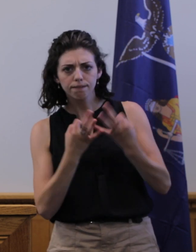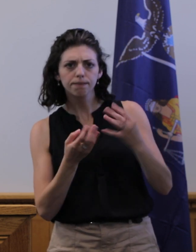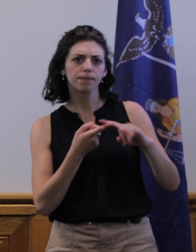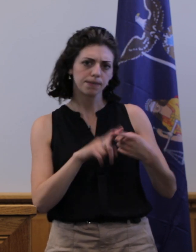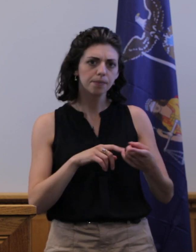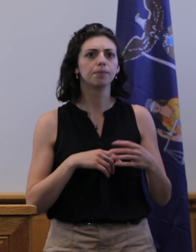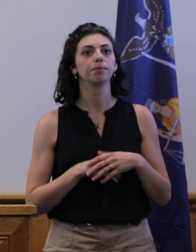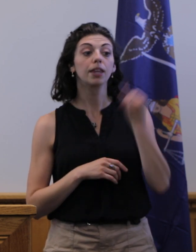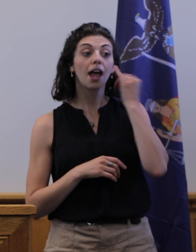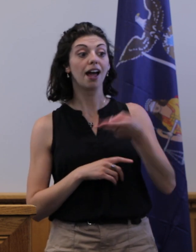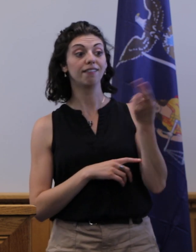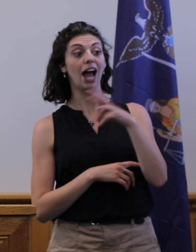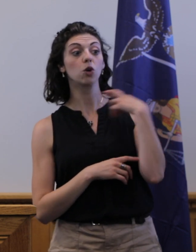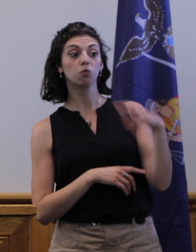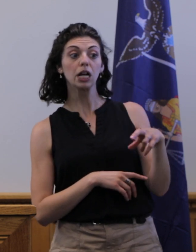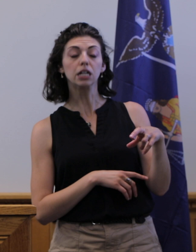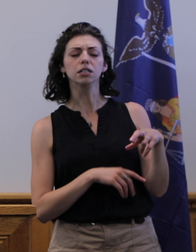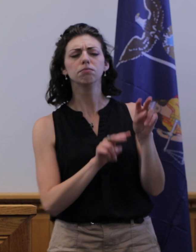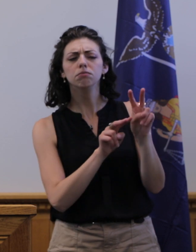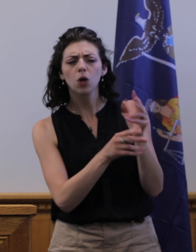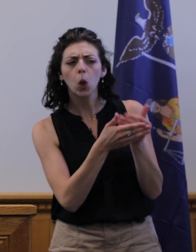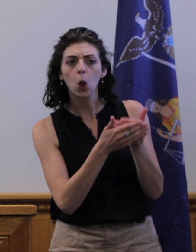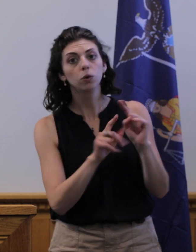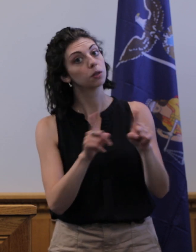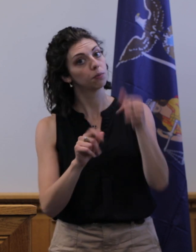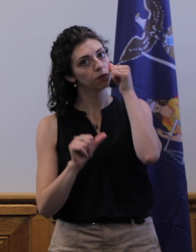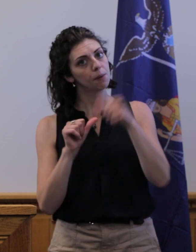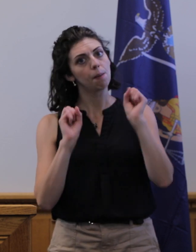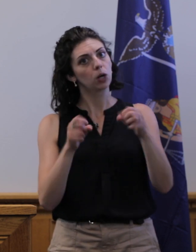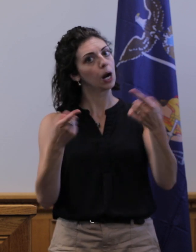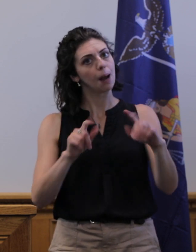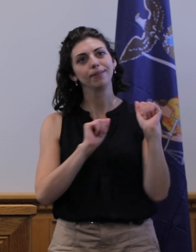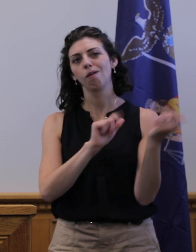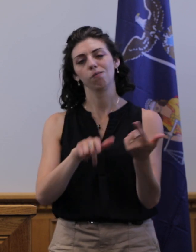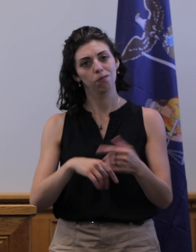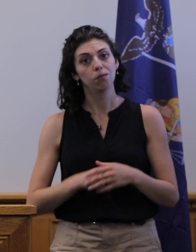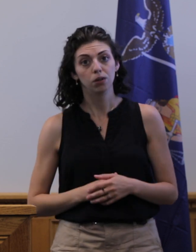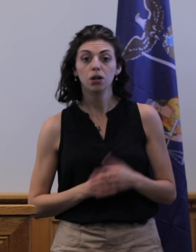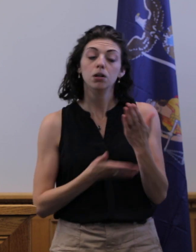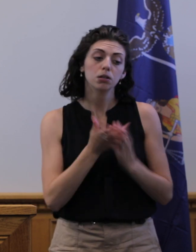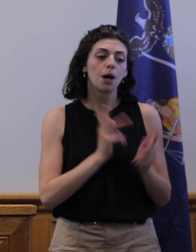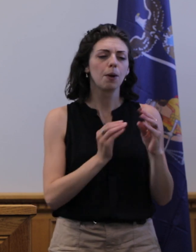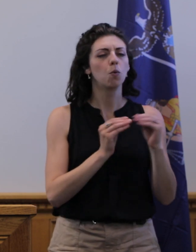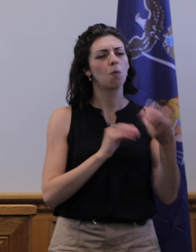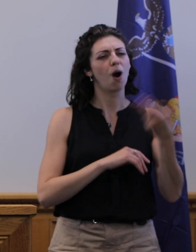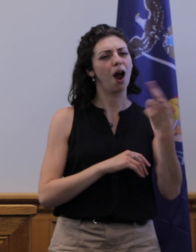high risk. Although anyone at any time can suffer from heat-related illness, some people are at greater risk than